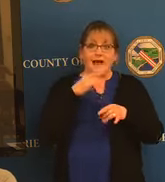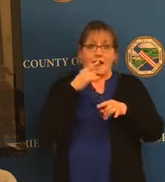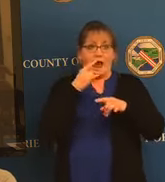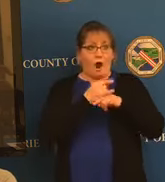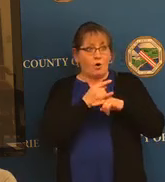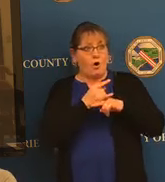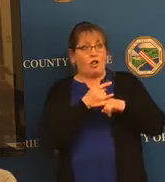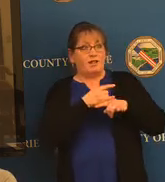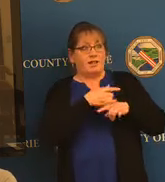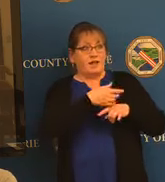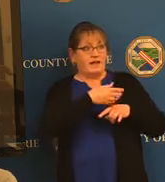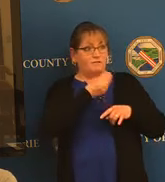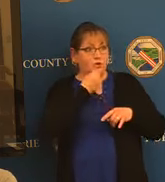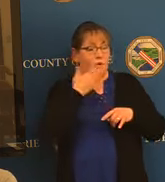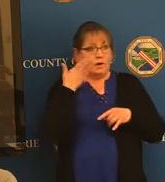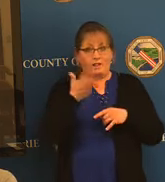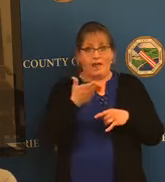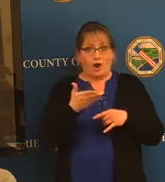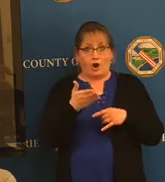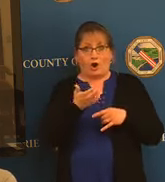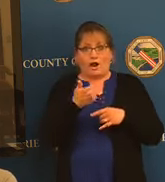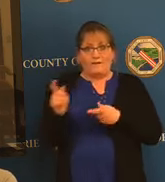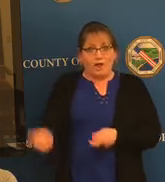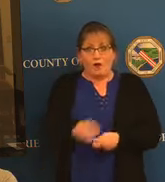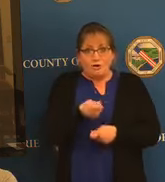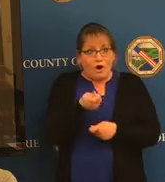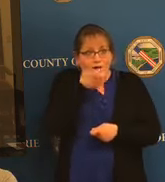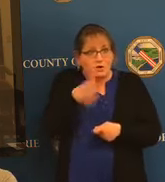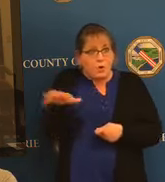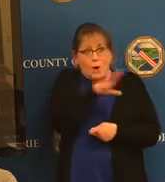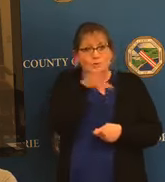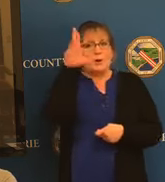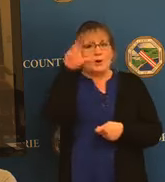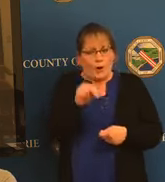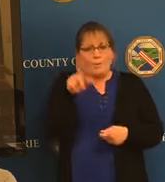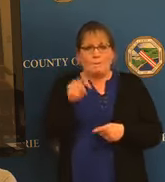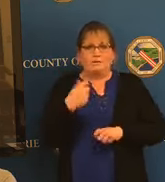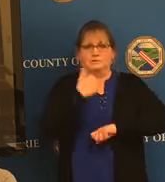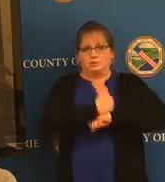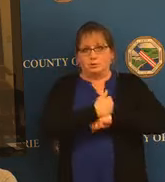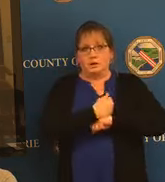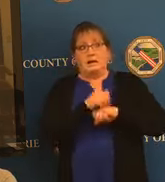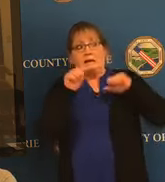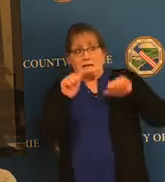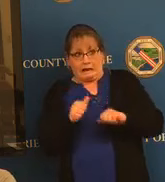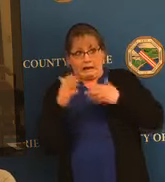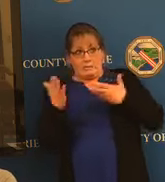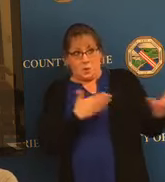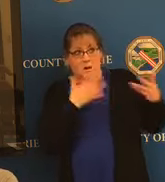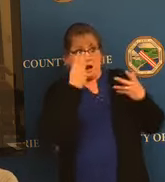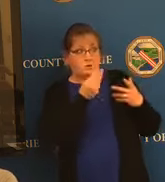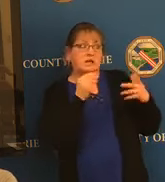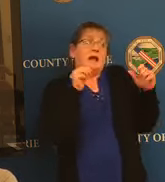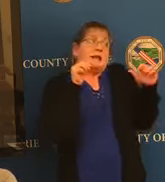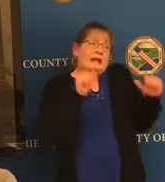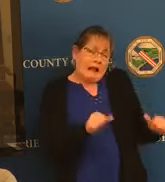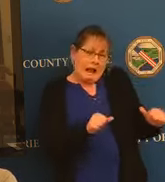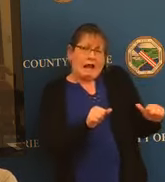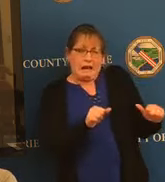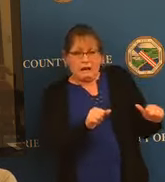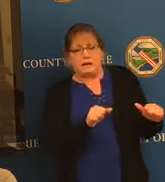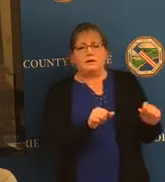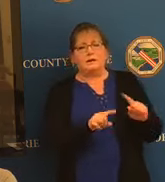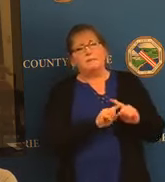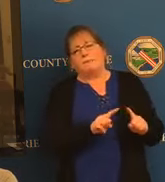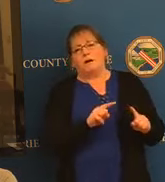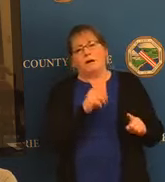site, no, they got to be shut down. Theoretically, could they be serving food and drink for takeout outside? Yes, they could. But you would